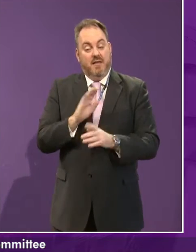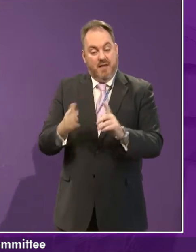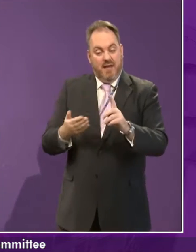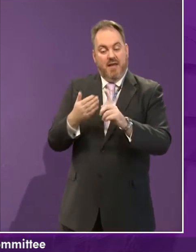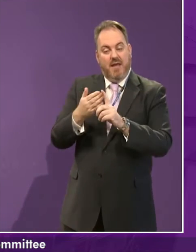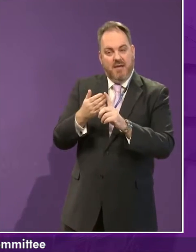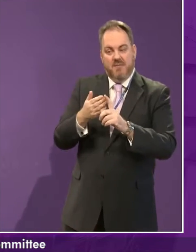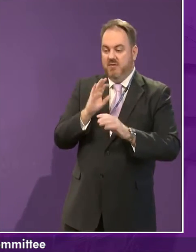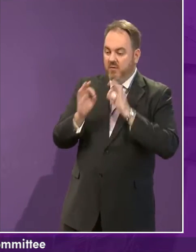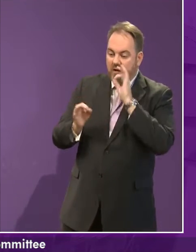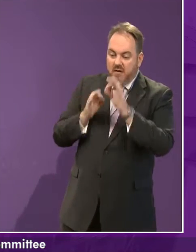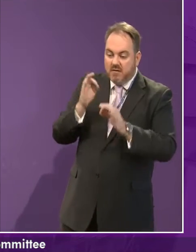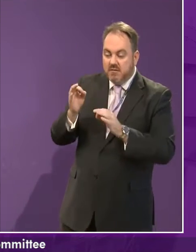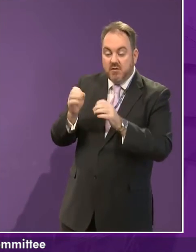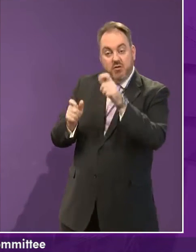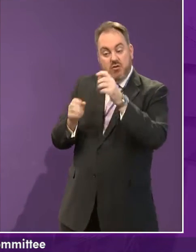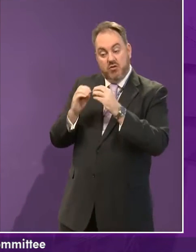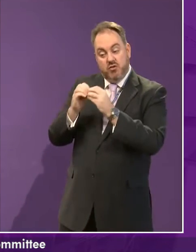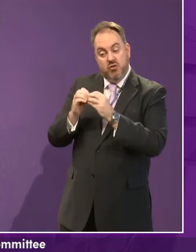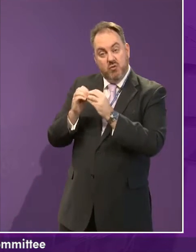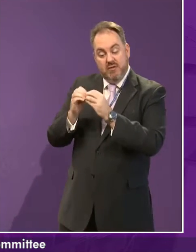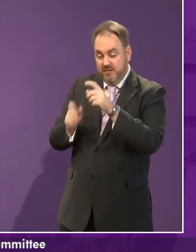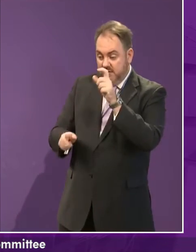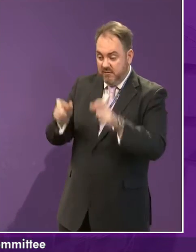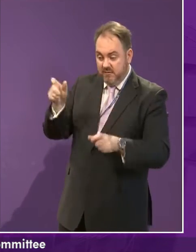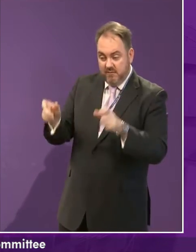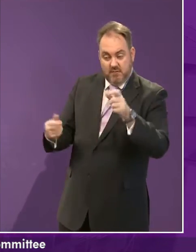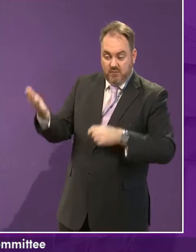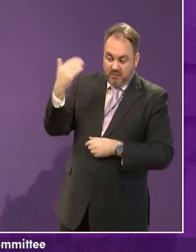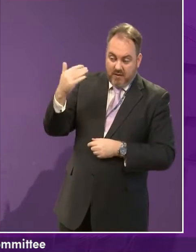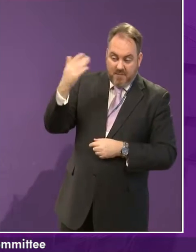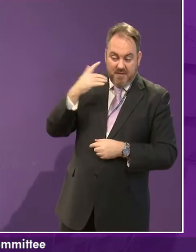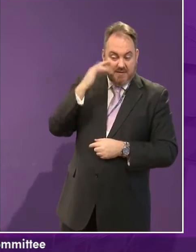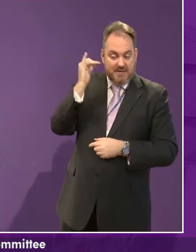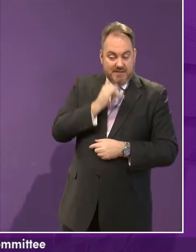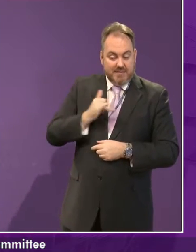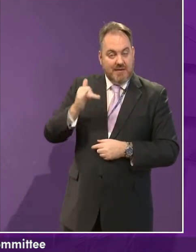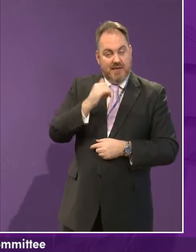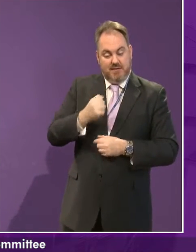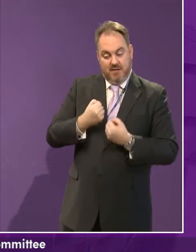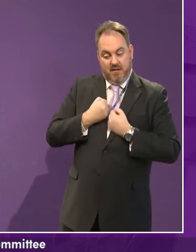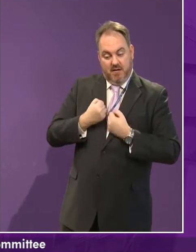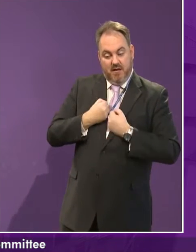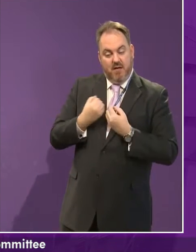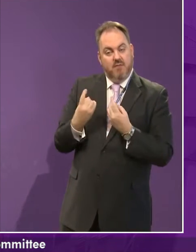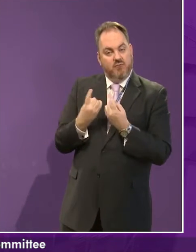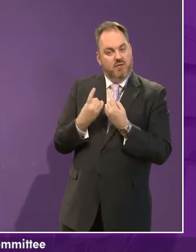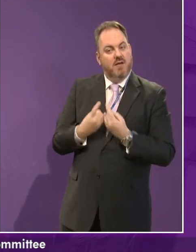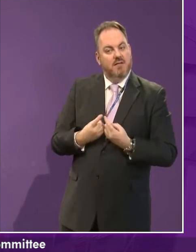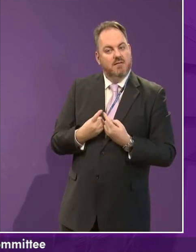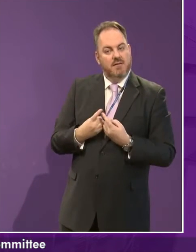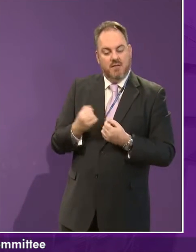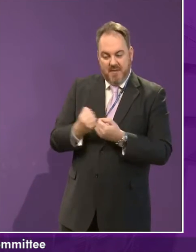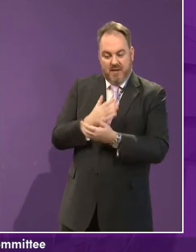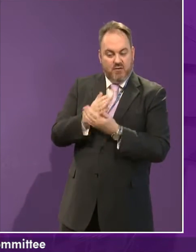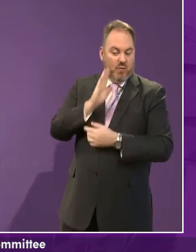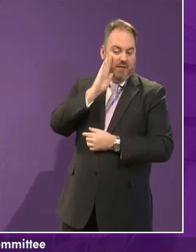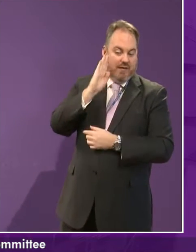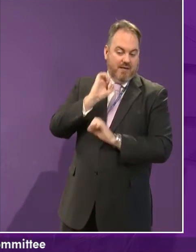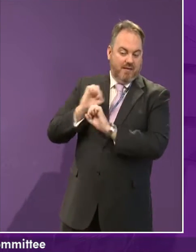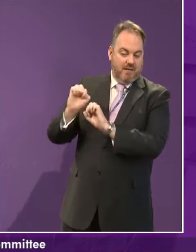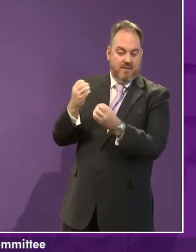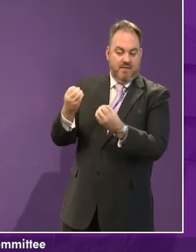student testers. So again, as a sector, we're very lucky that we do have very much a voice in how the products are moving forward. Okay, thanks for that. And I've